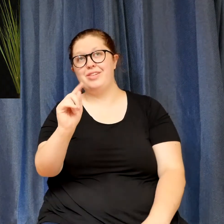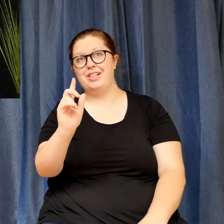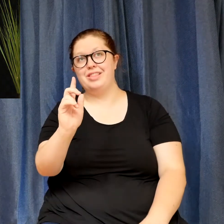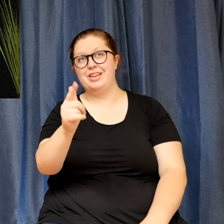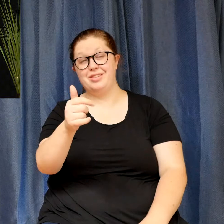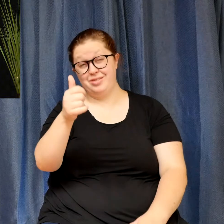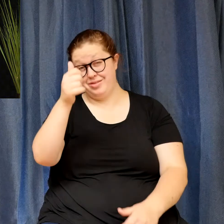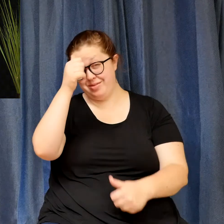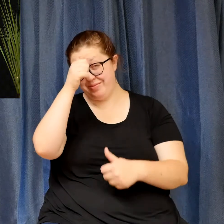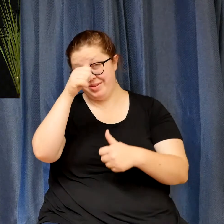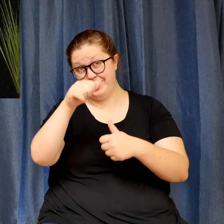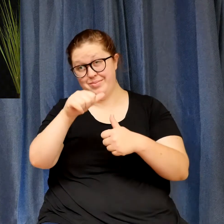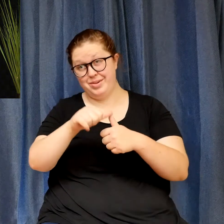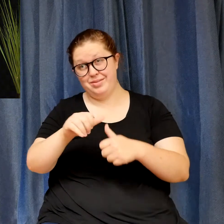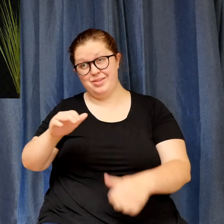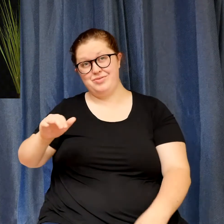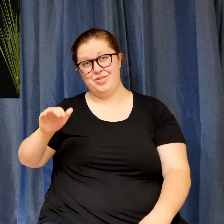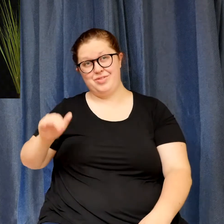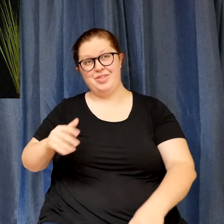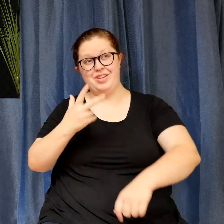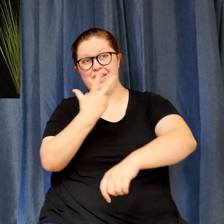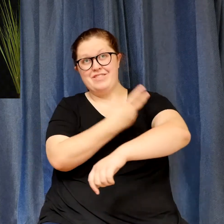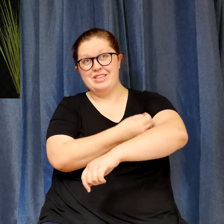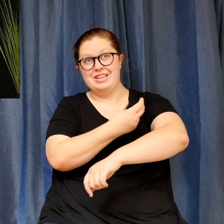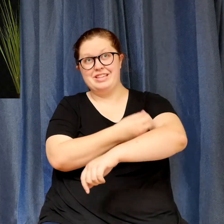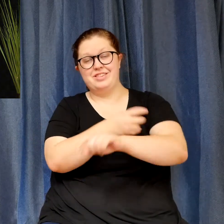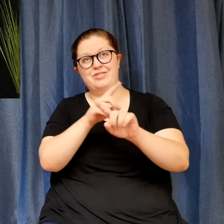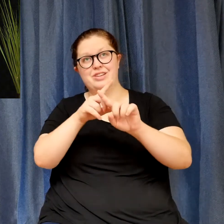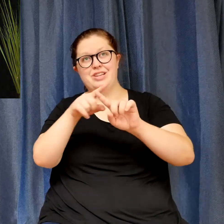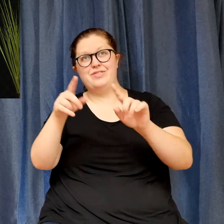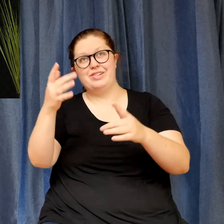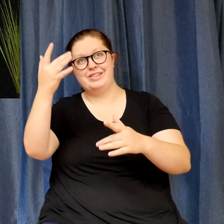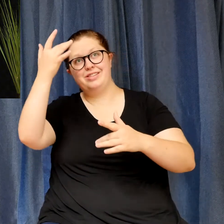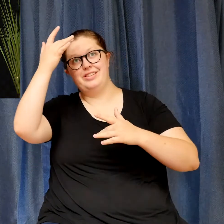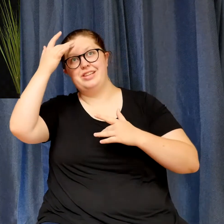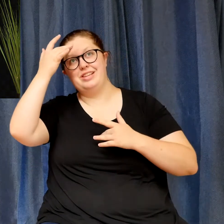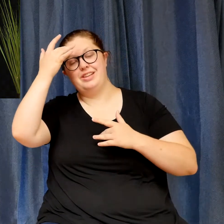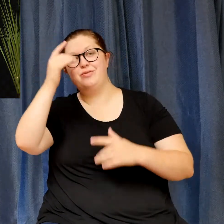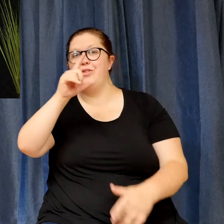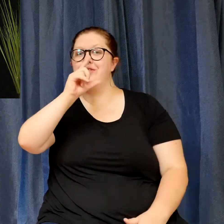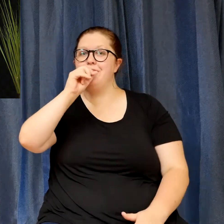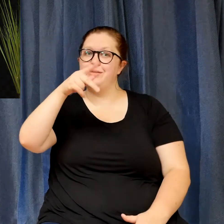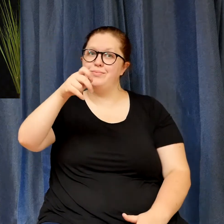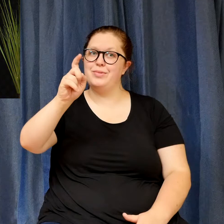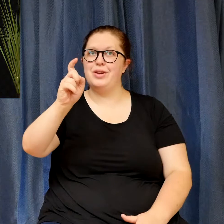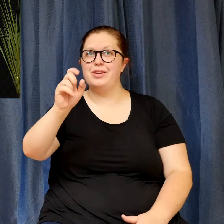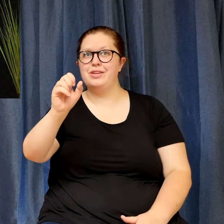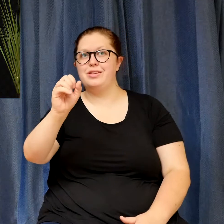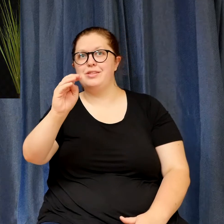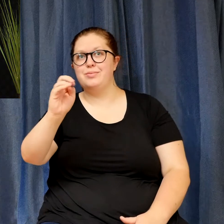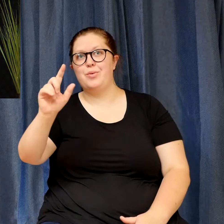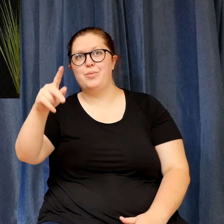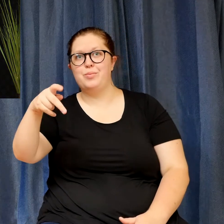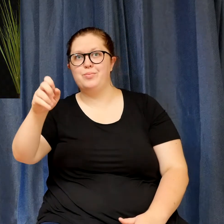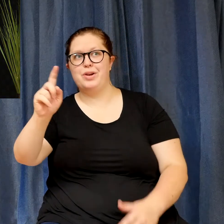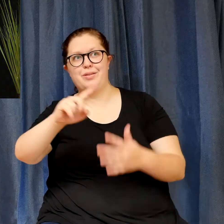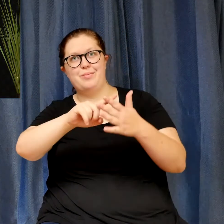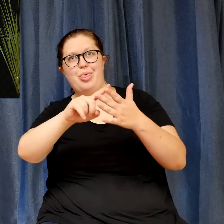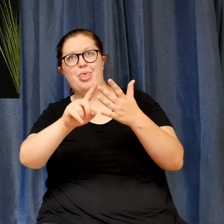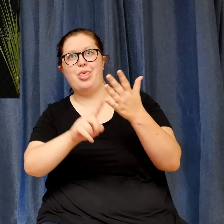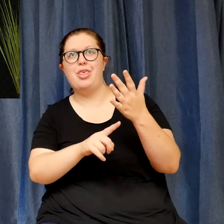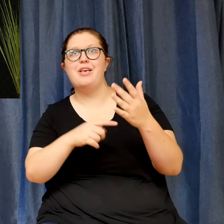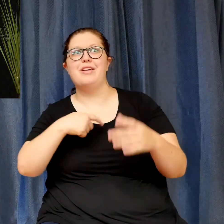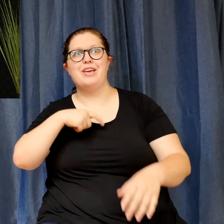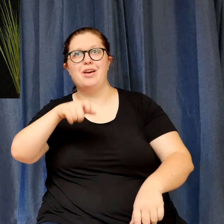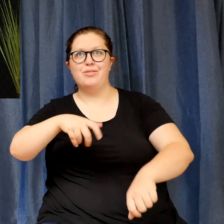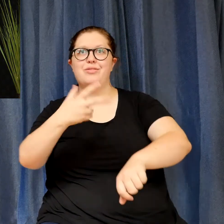you remember all those childhood vaccinations you had for measles and chickenpox and smallpox? I had to have all those